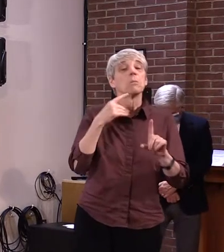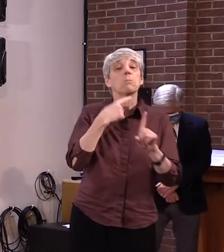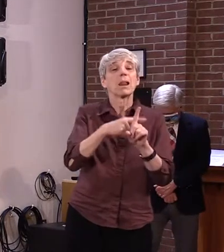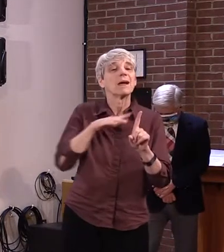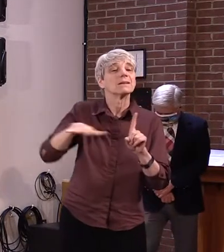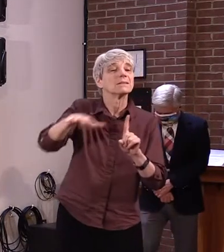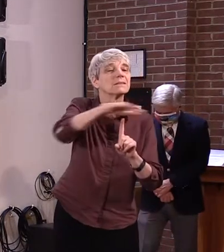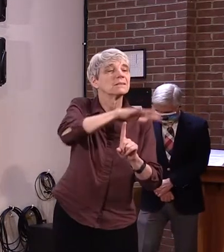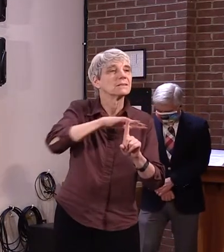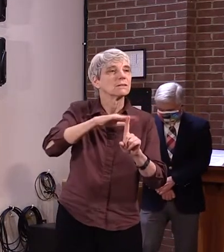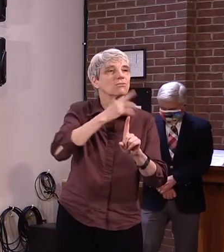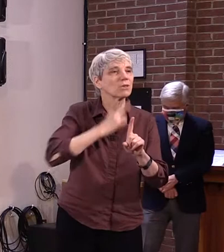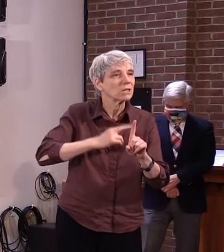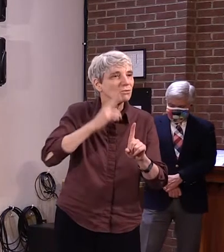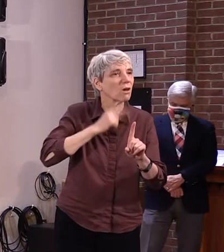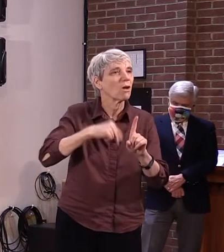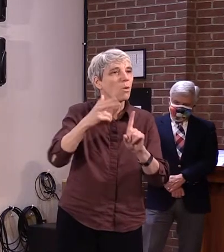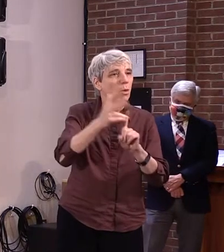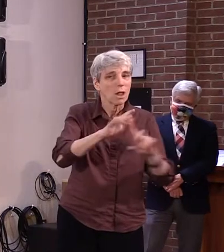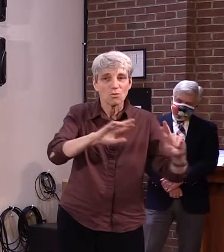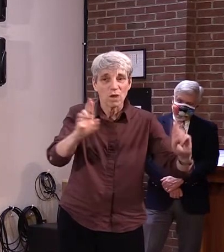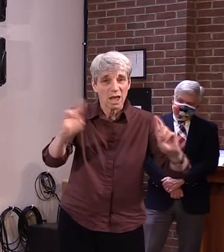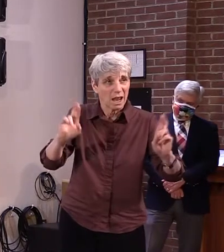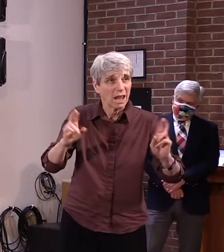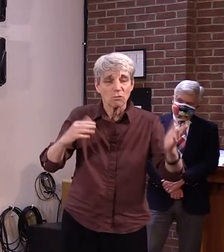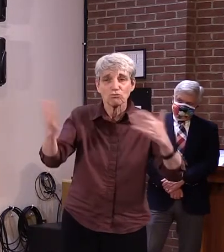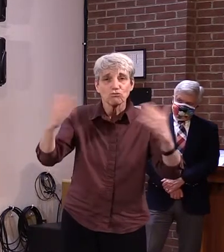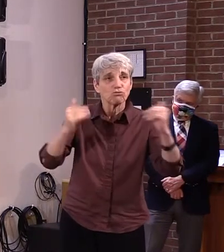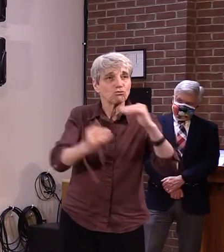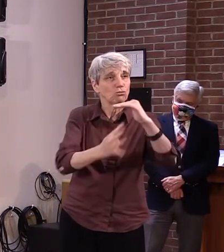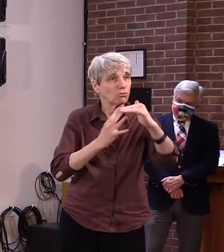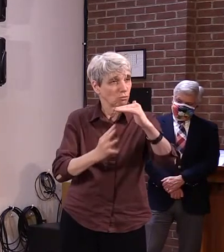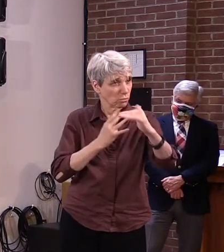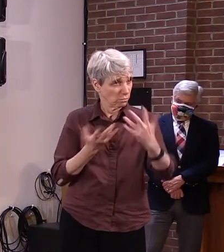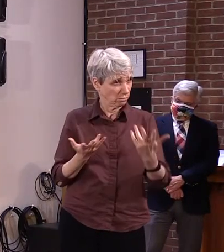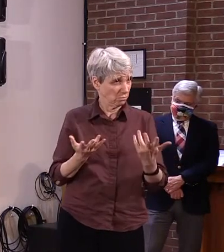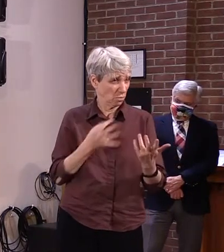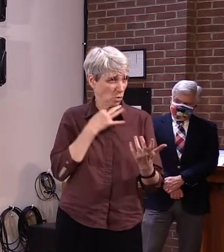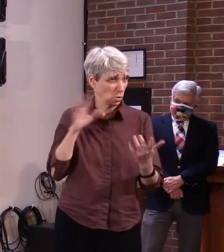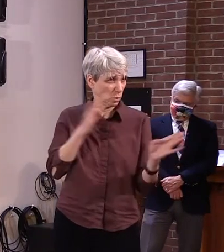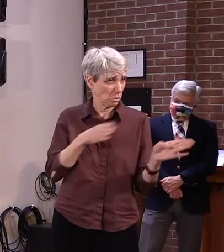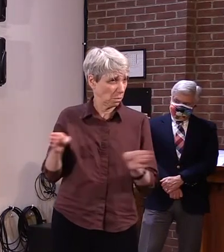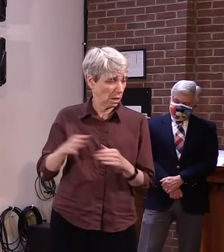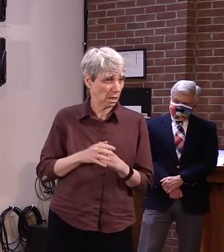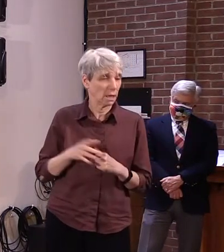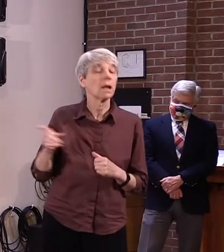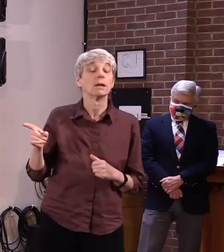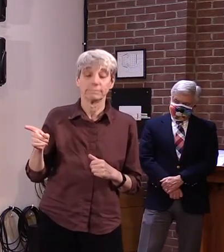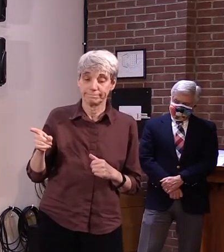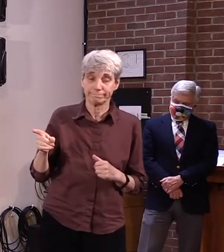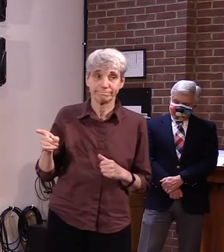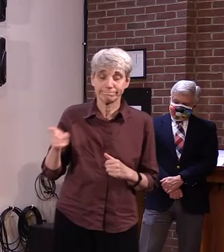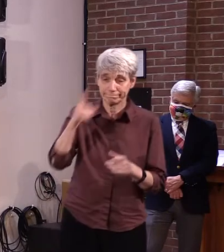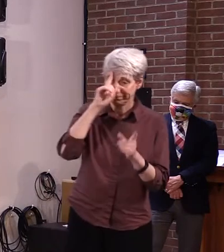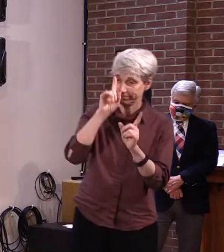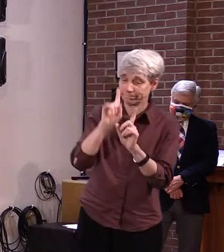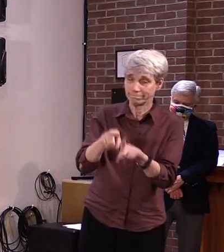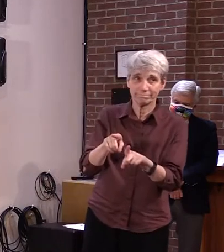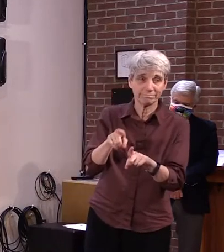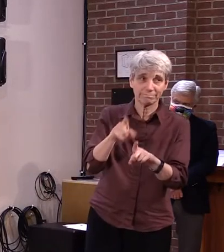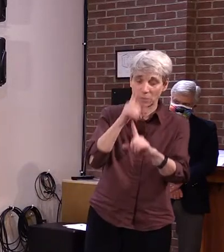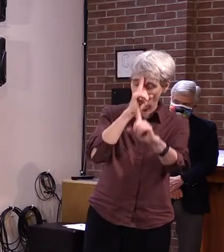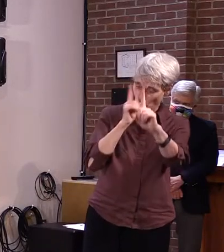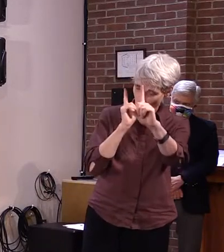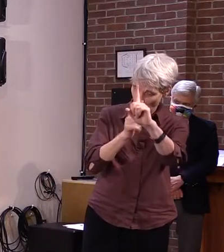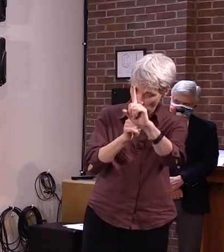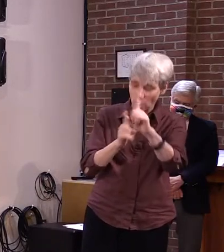go forward on some basis. Yeah, Joe, that's our goal, obviously, to allow